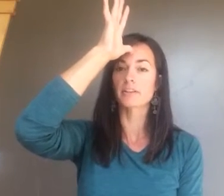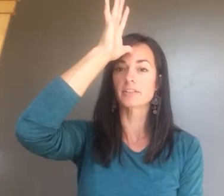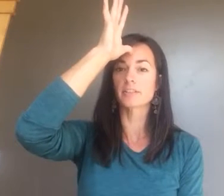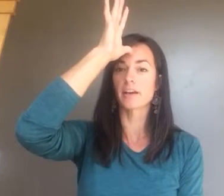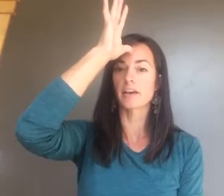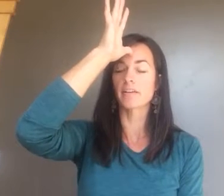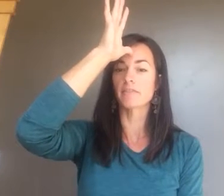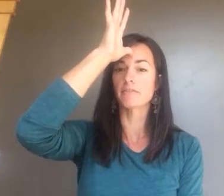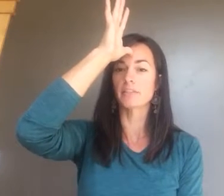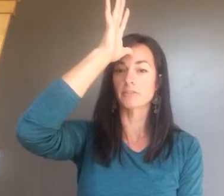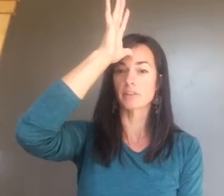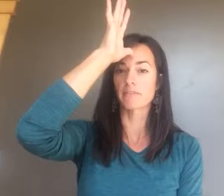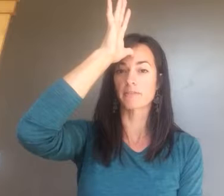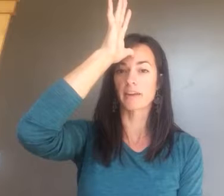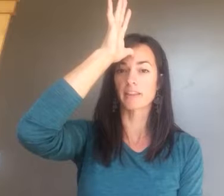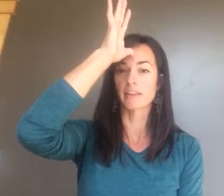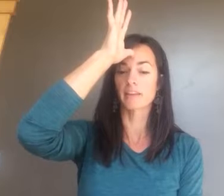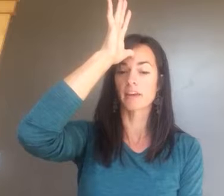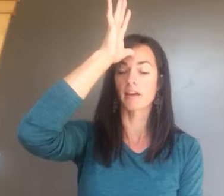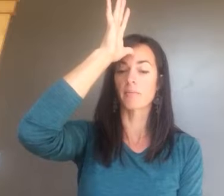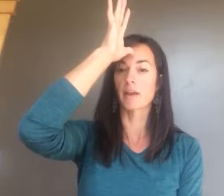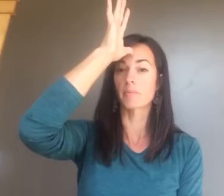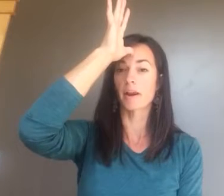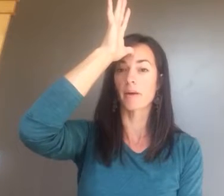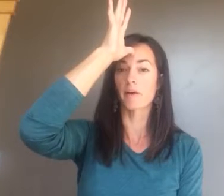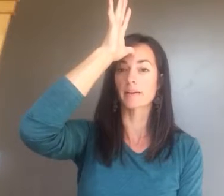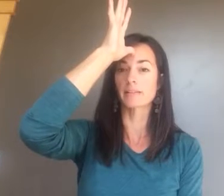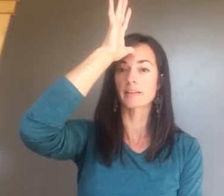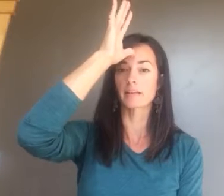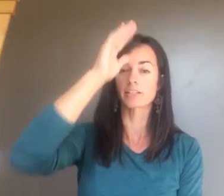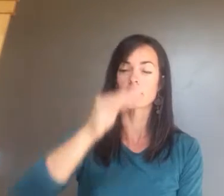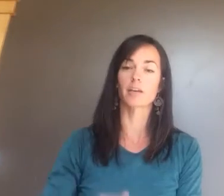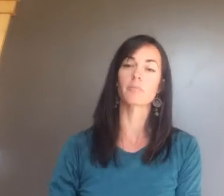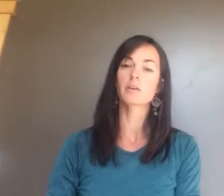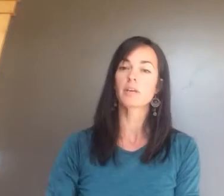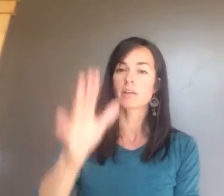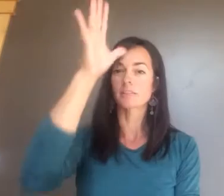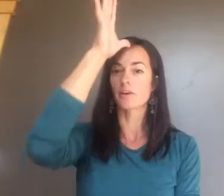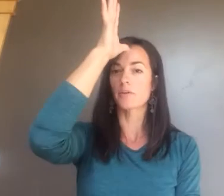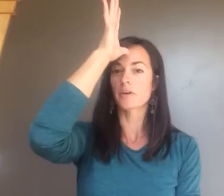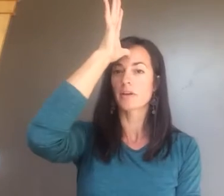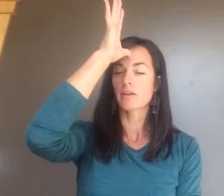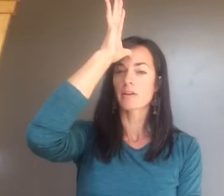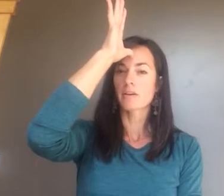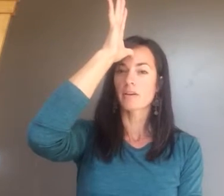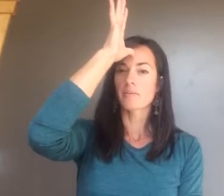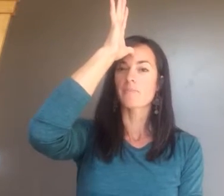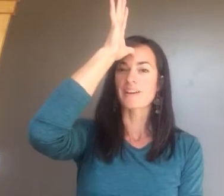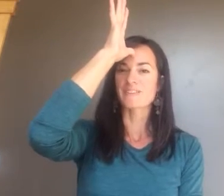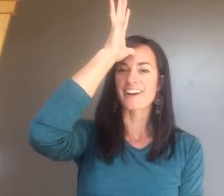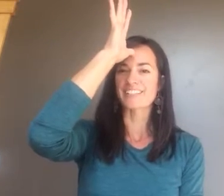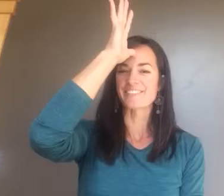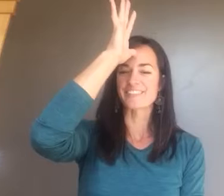fathers of the Israelite faith, Abraham, Isaac, and Jacob. So Patriarchs of